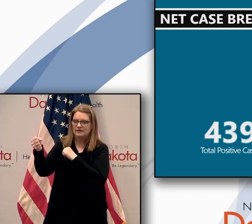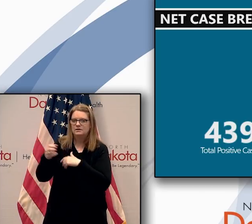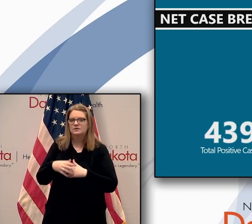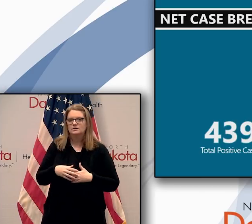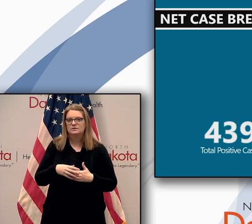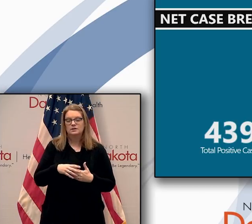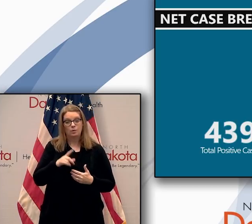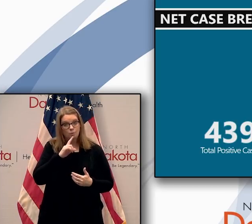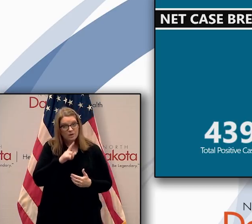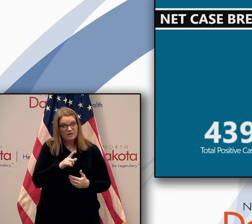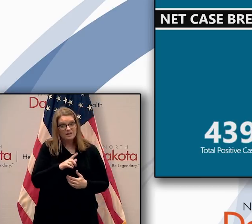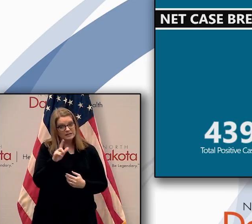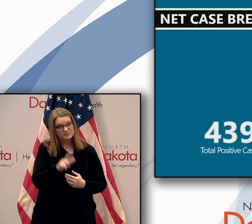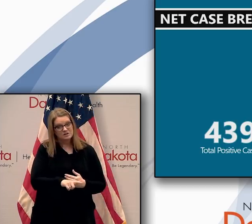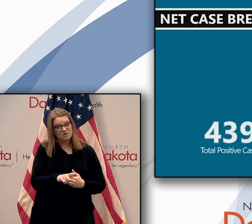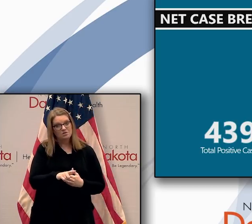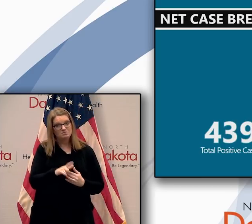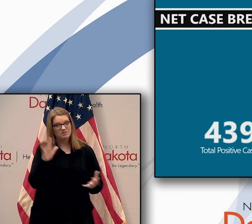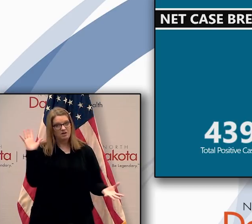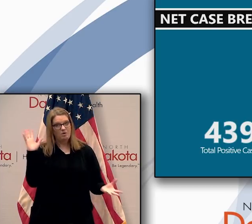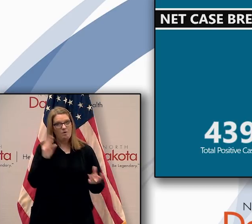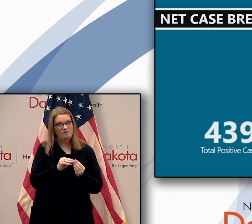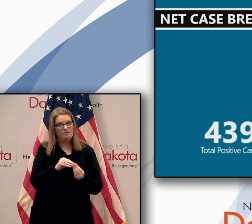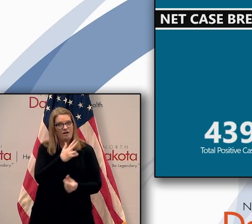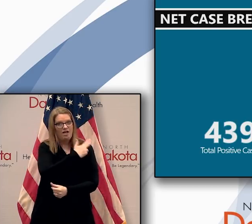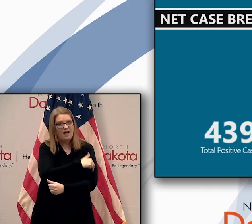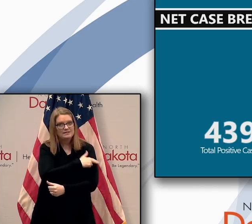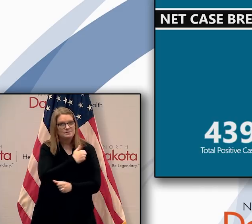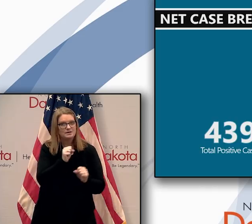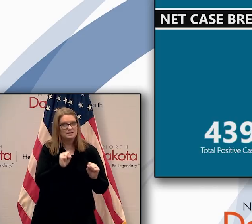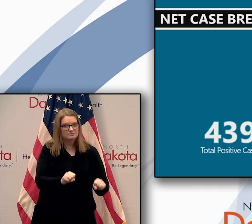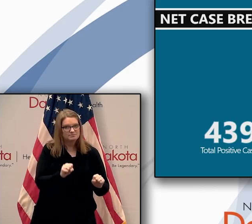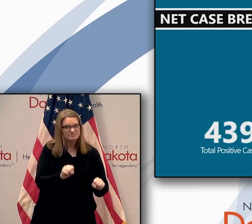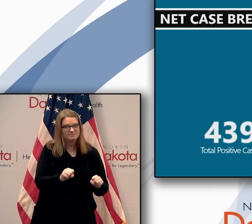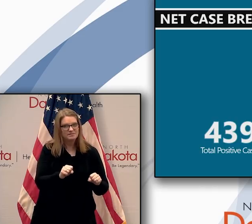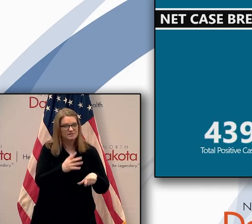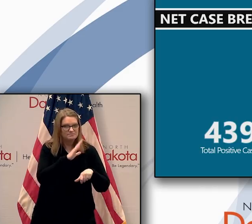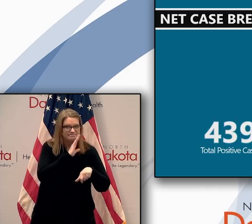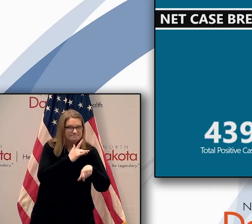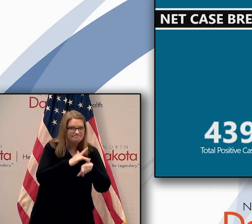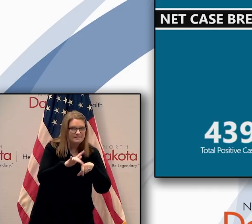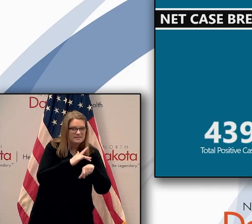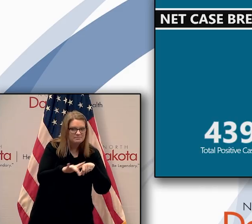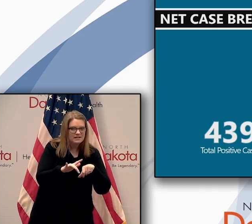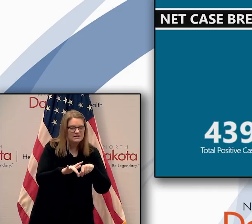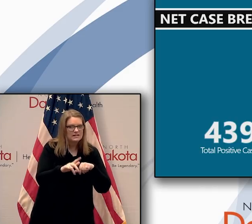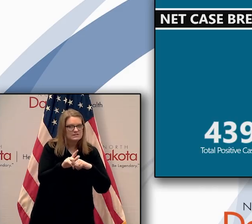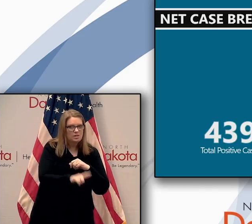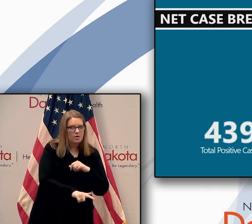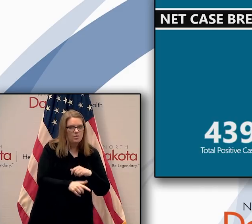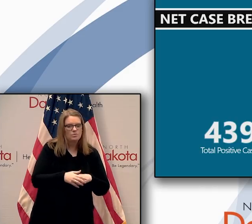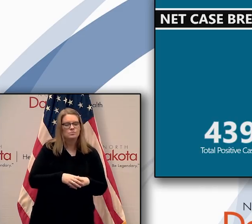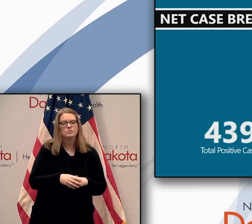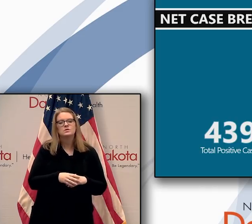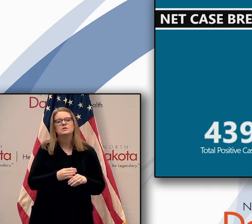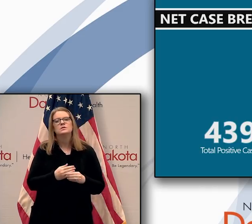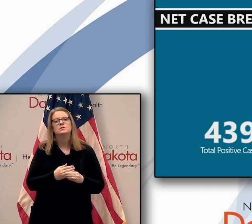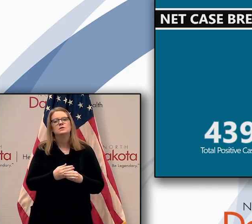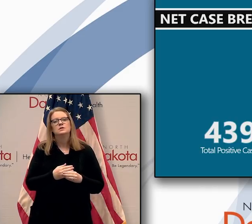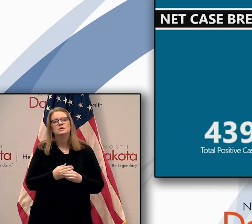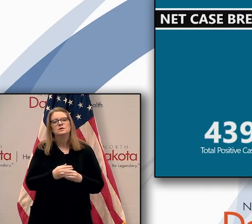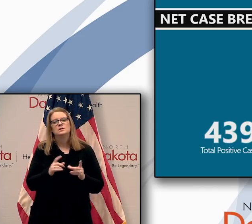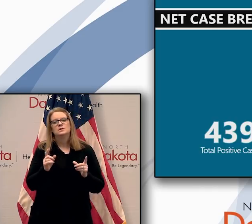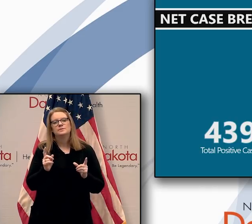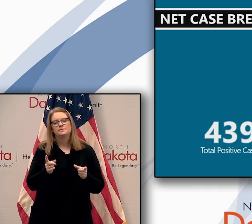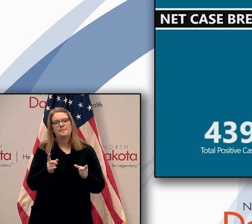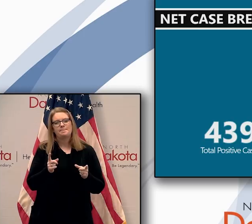our overall hospital capacity, so we're in good shape there. In terms of the